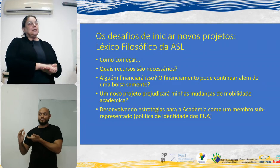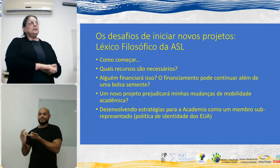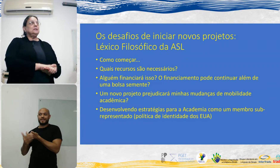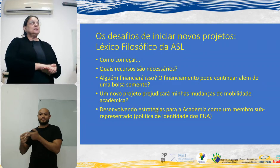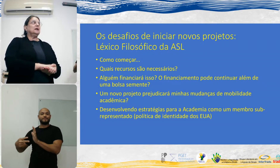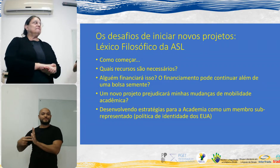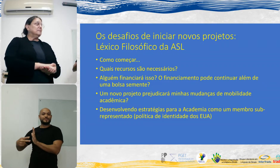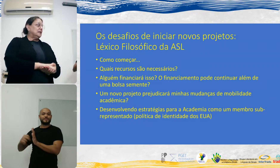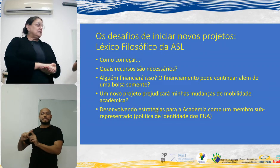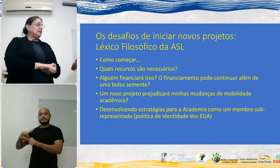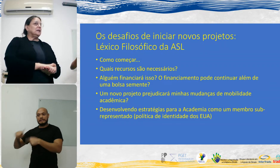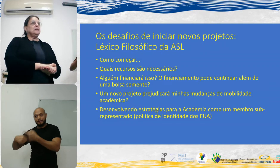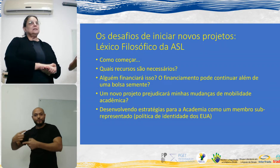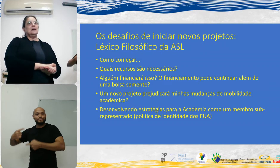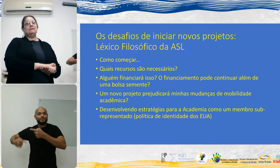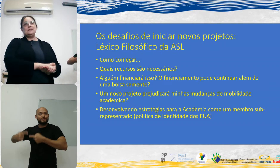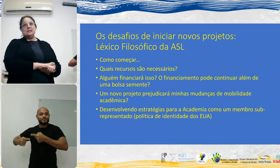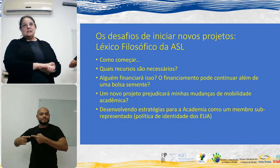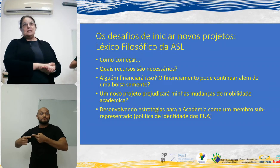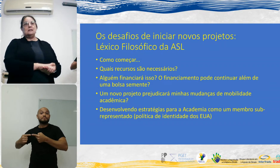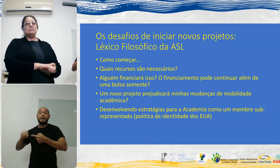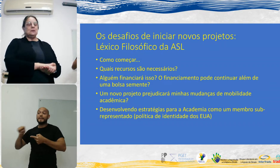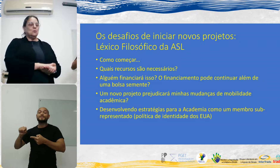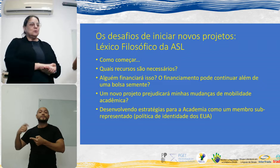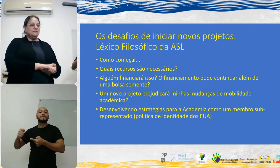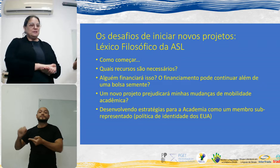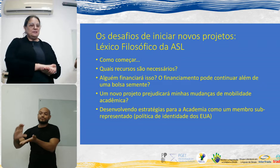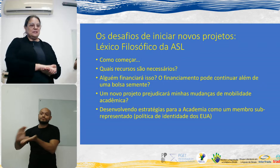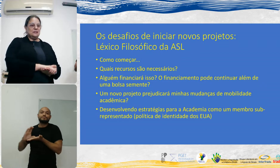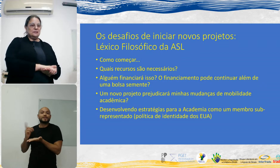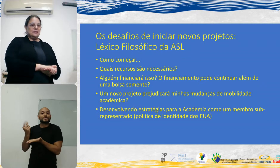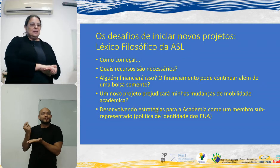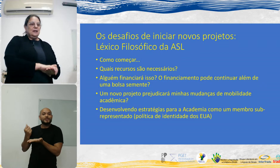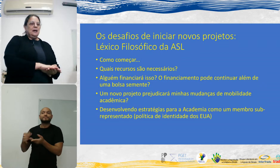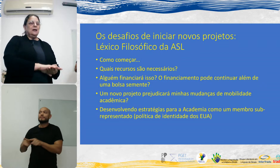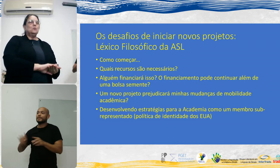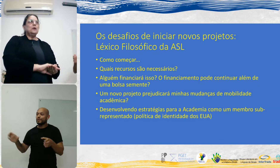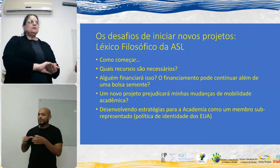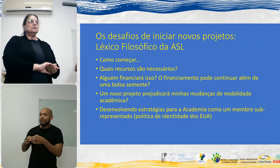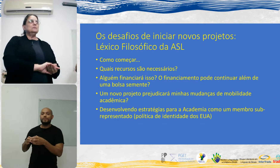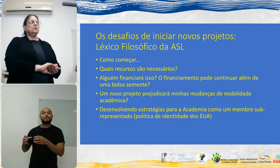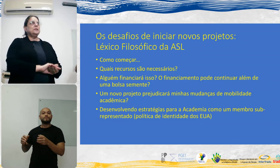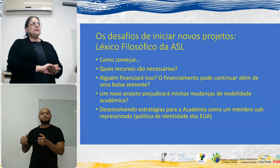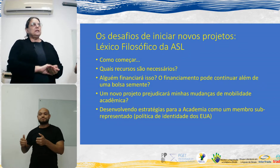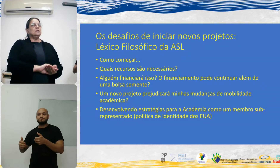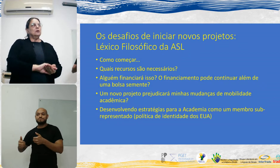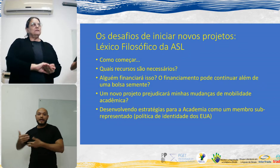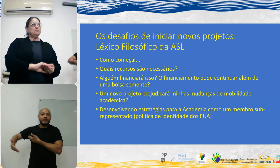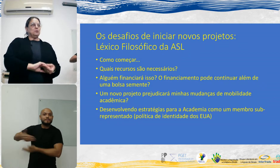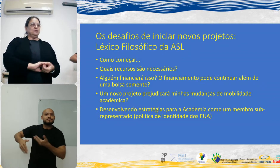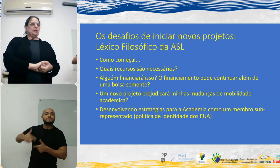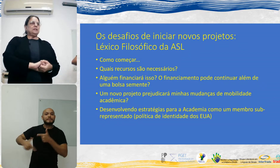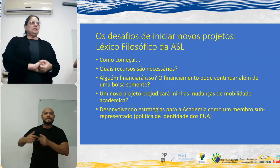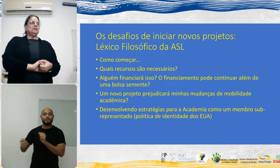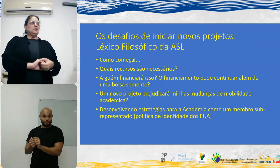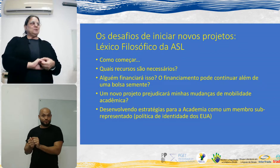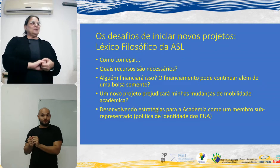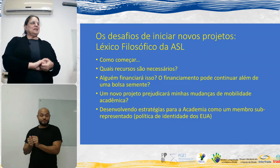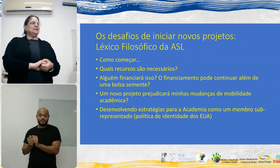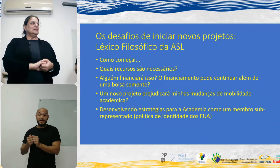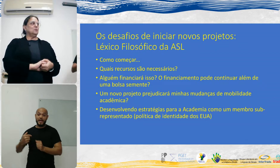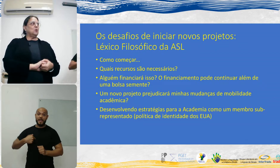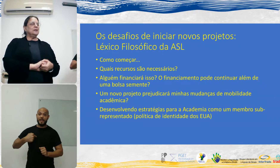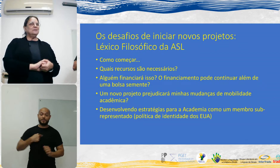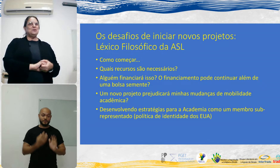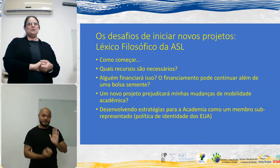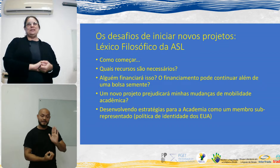that, I needed to have money, I needed to have a team, and all of these things. And when you're creating a novel project, you can